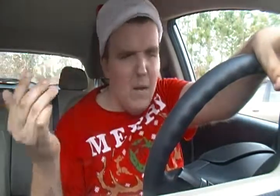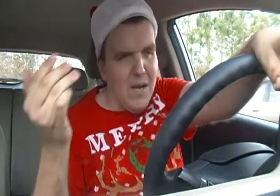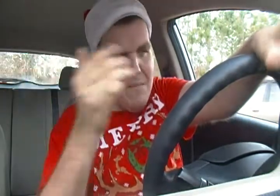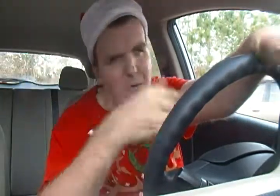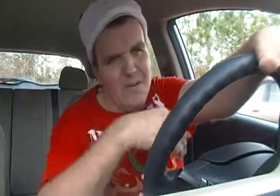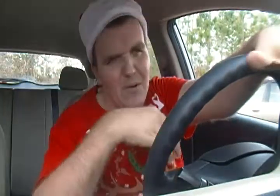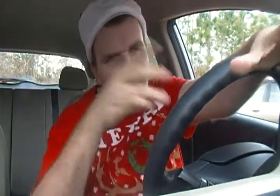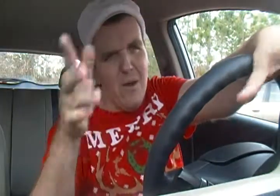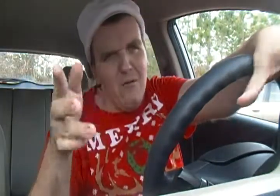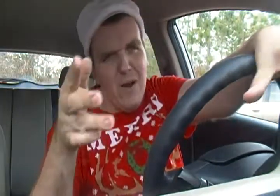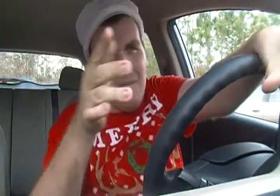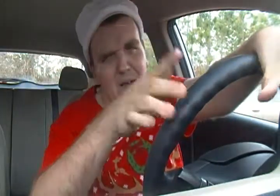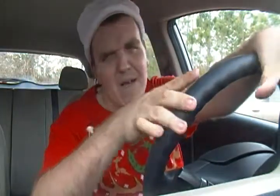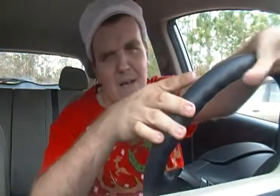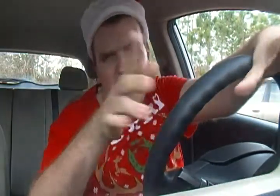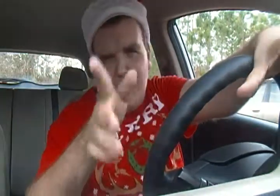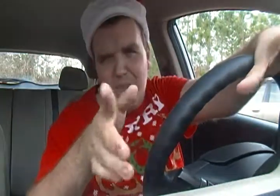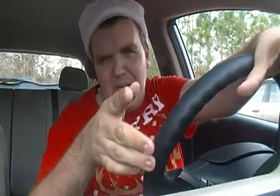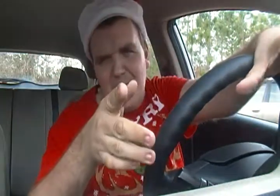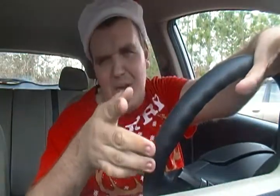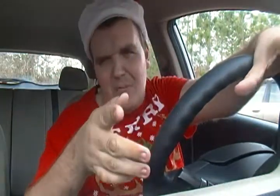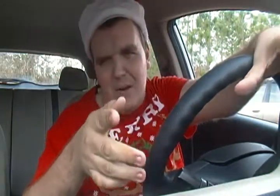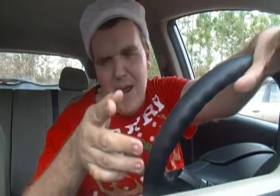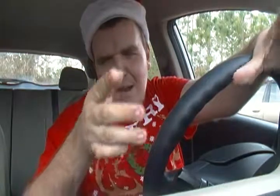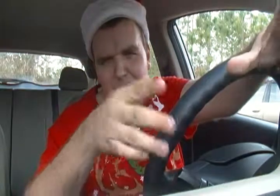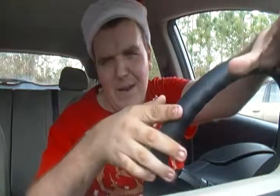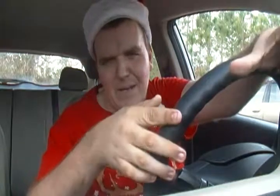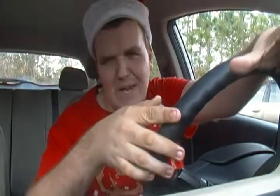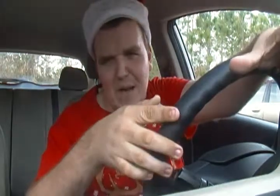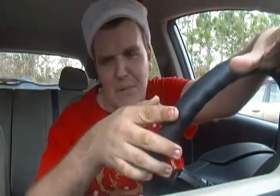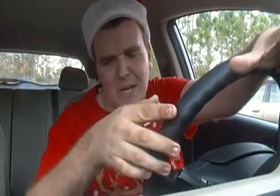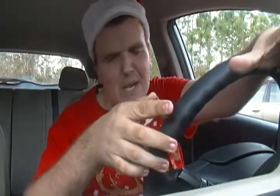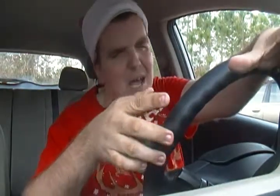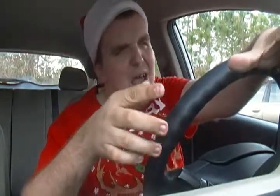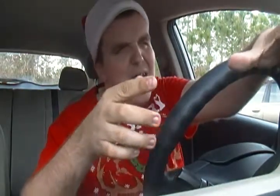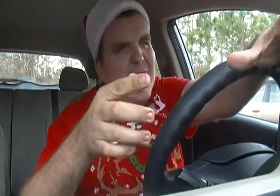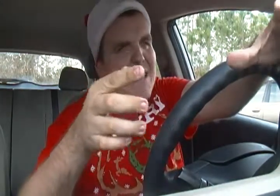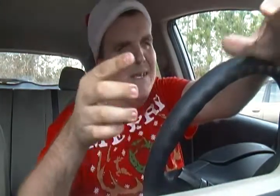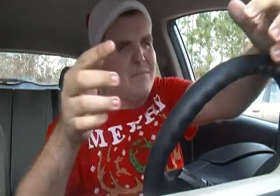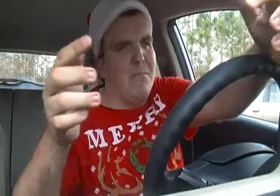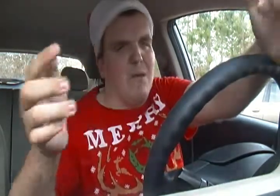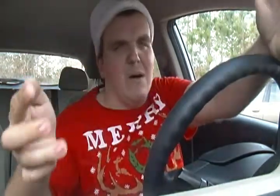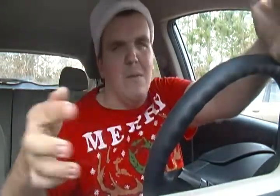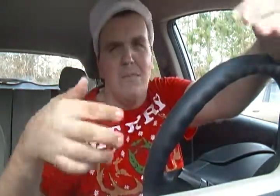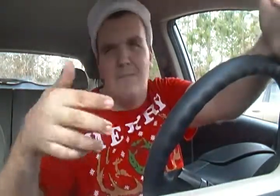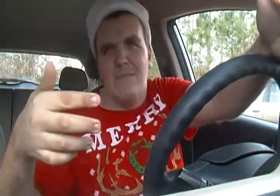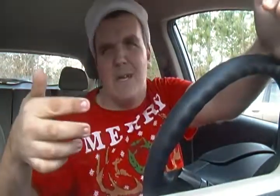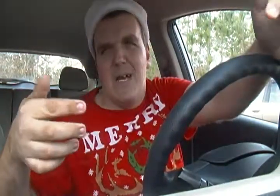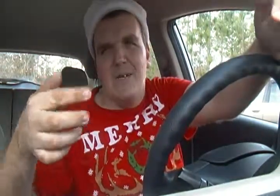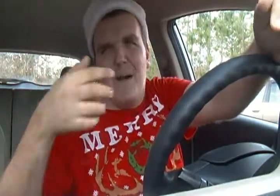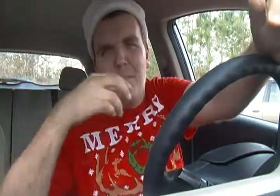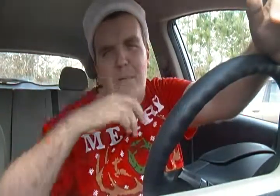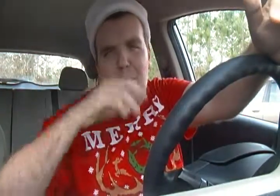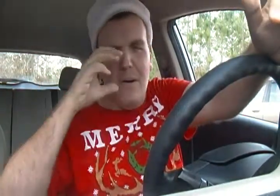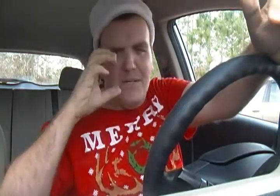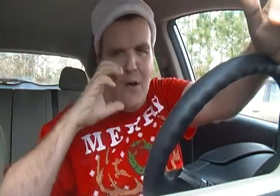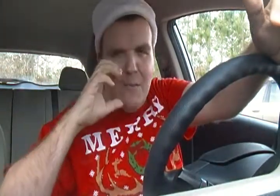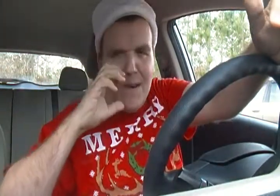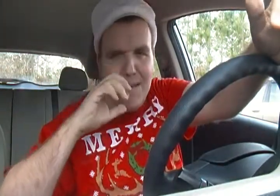okay movie's going on ralphie ralphie says the f word they go back to his house and his um his mom puts a bar of soap in